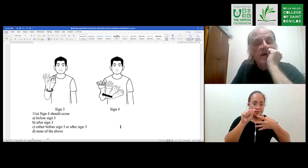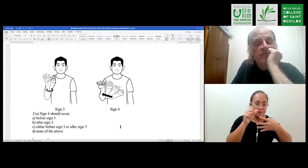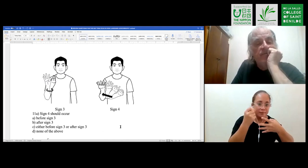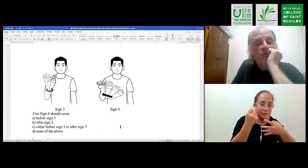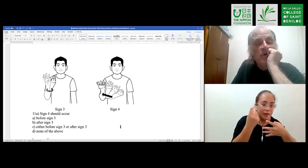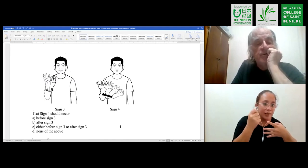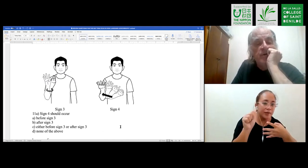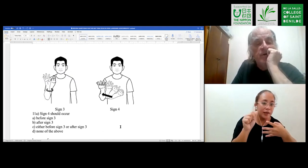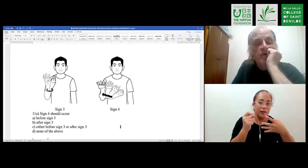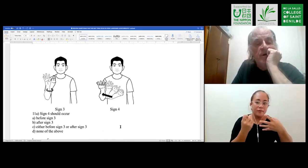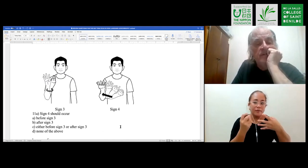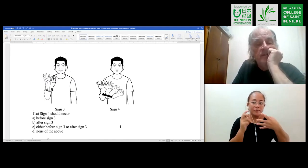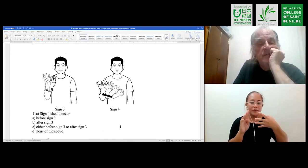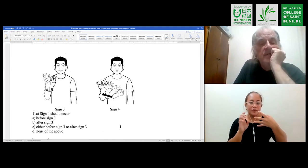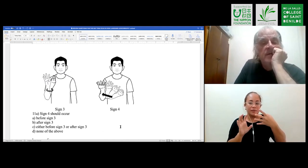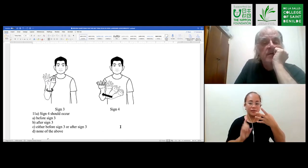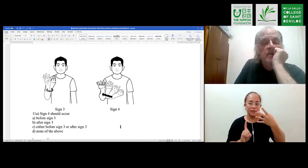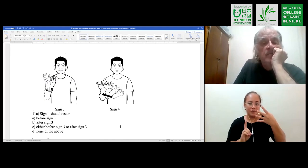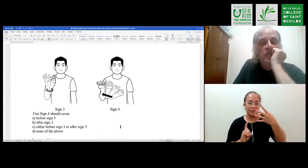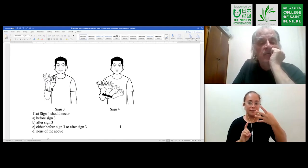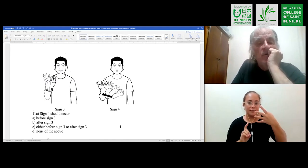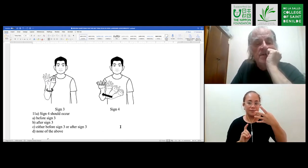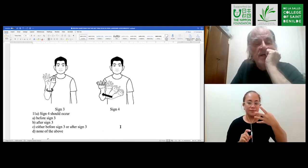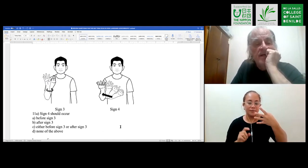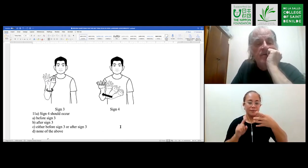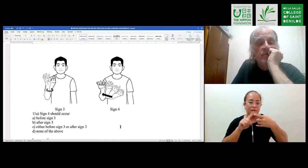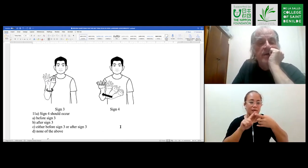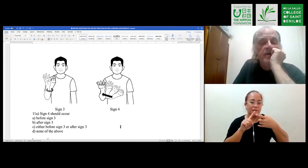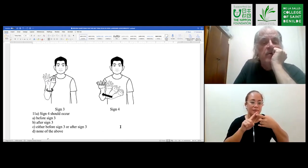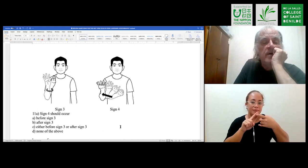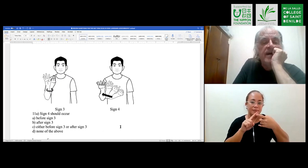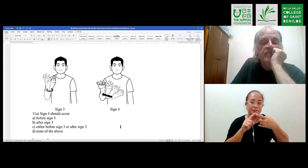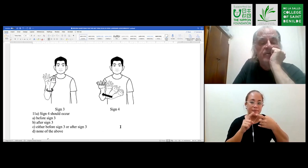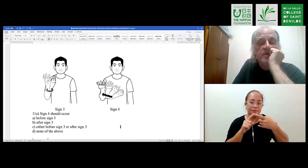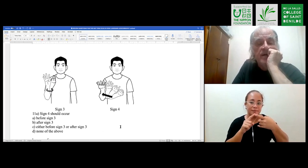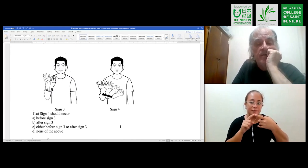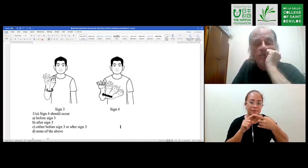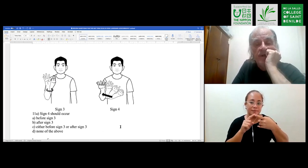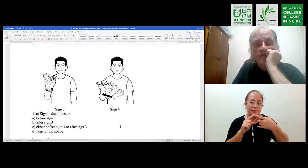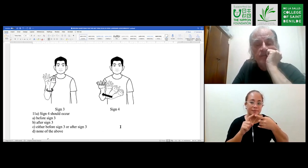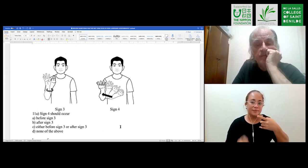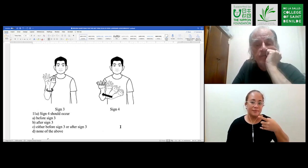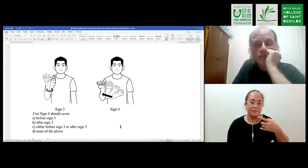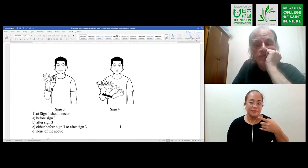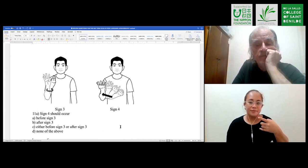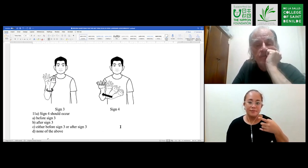Sign 4 should occur before sign 3 or after sign 3.